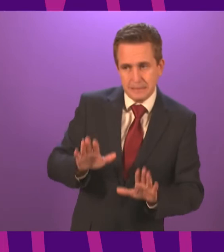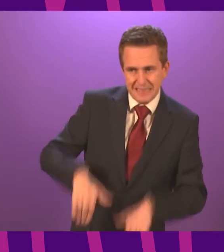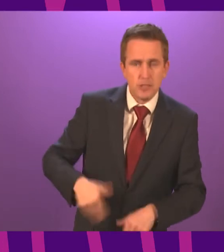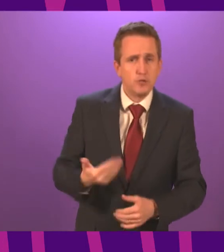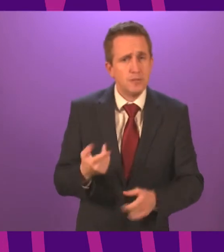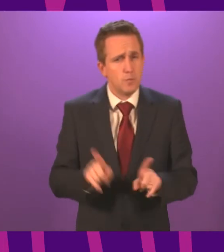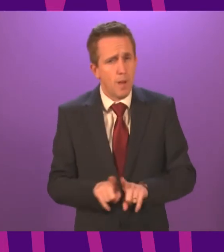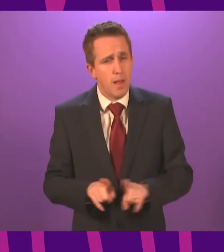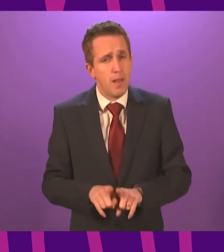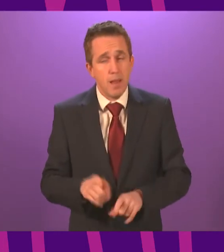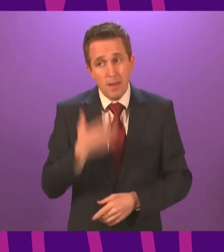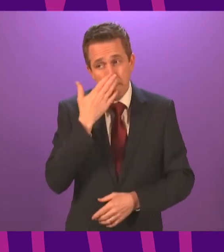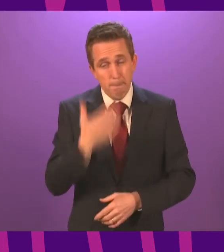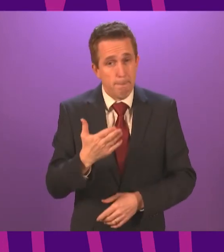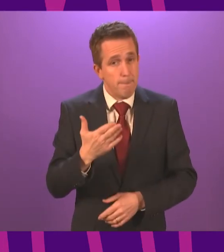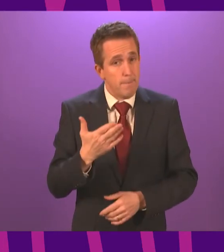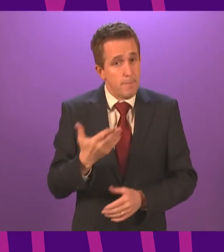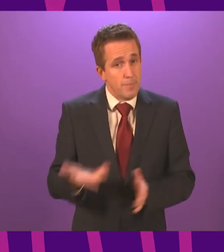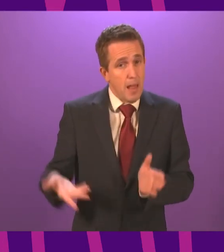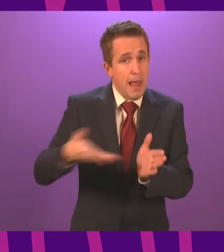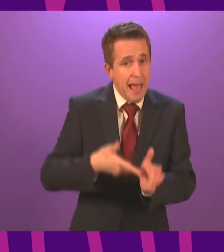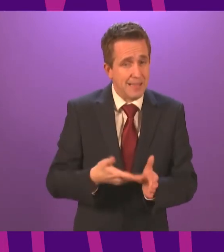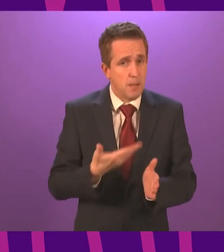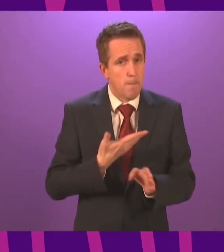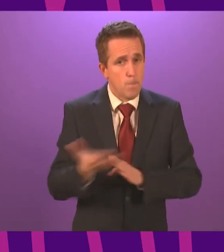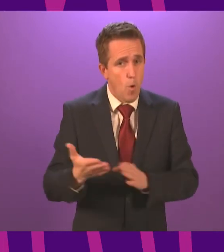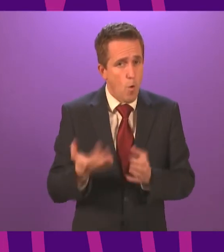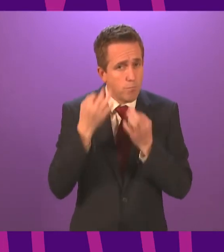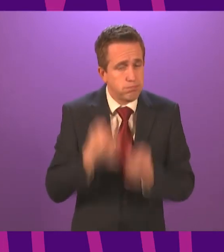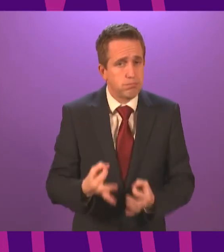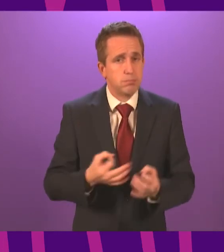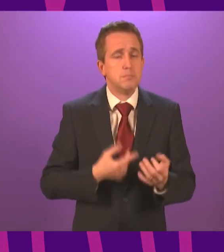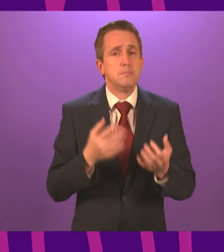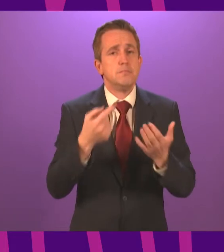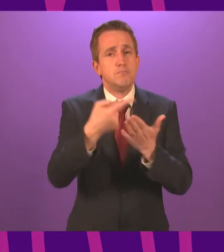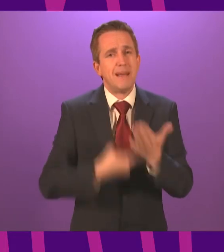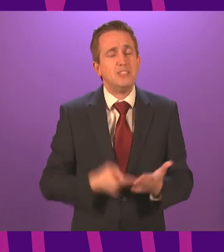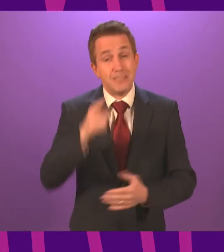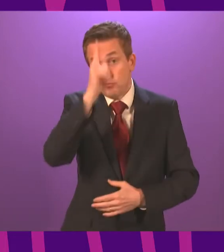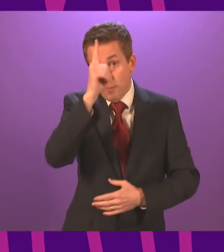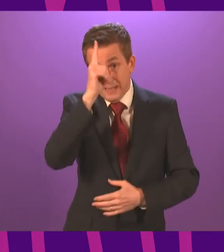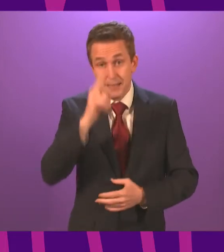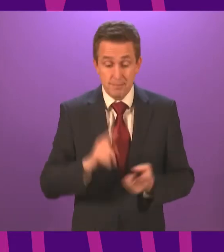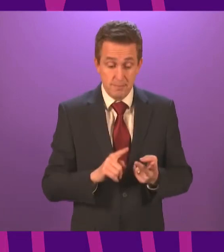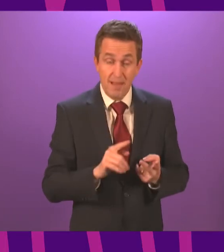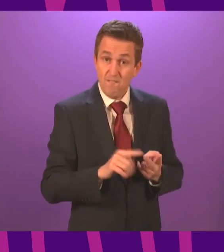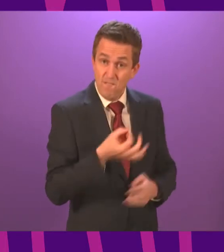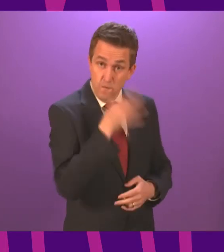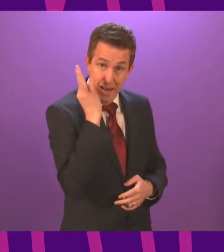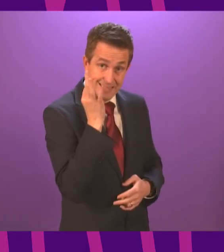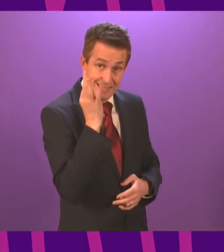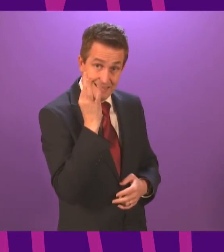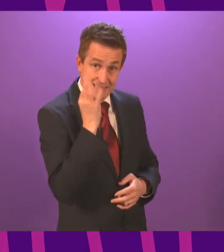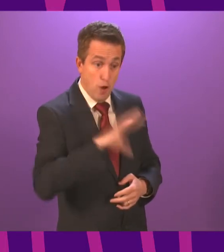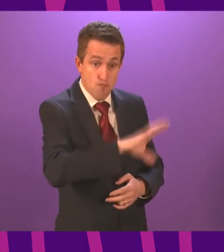restrictions, it looks like further tougher measures will be required to tackle the pandemic there. In France, travel between regions